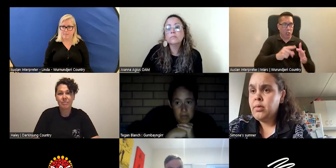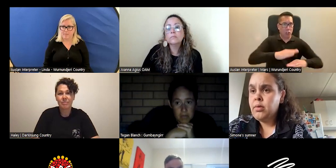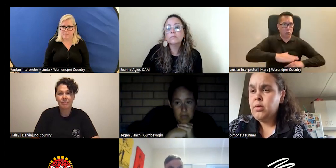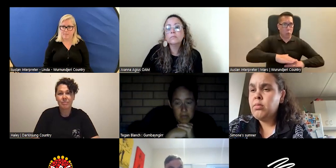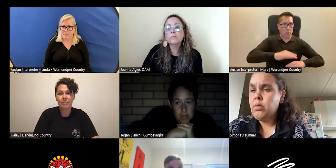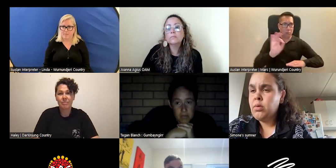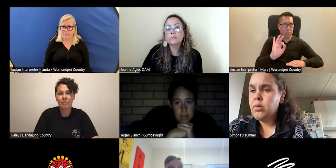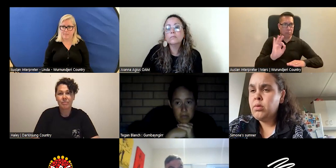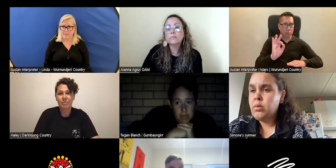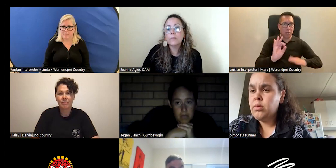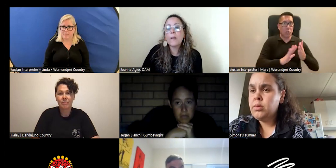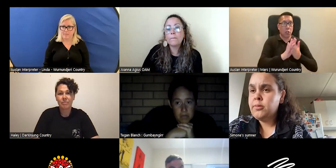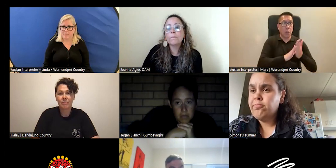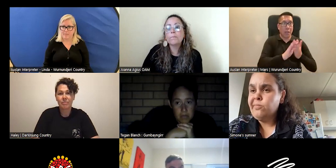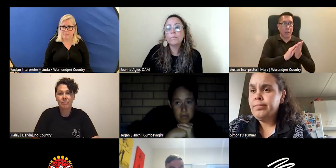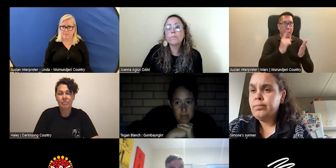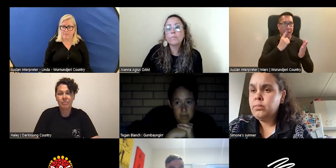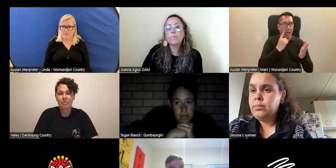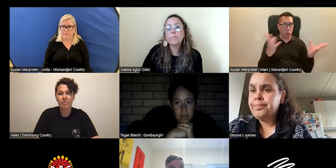legislations can coexist together.